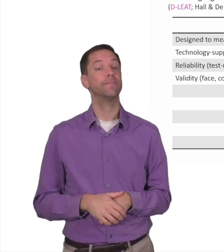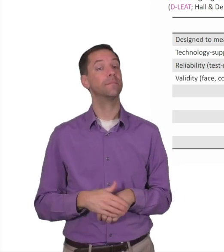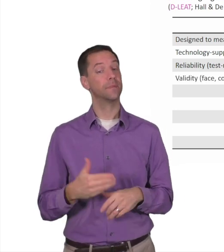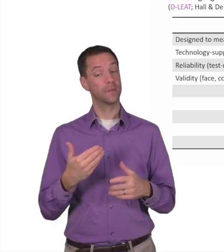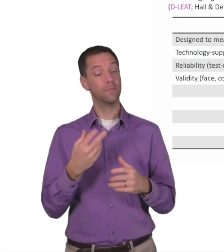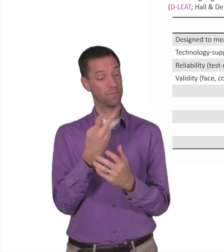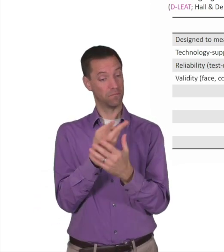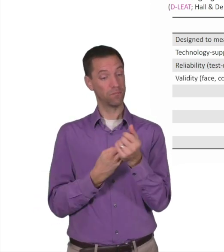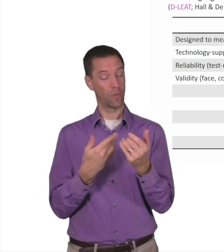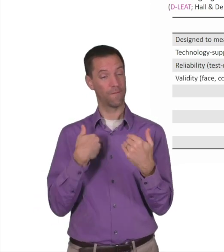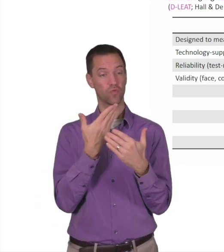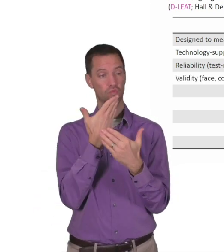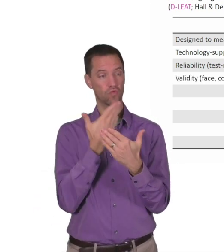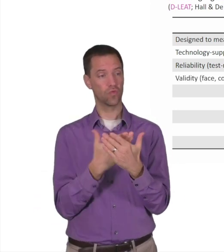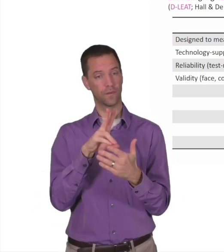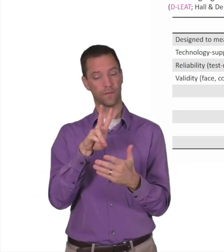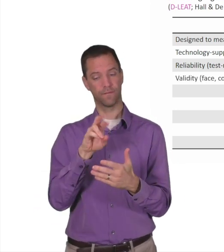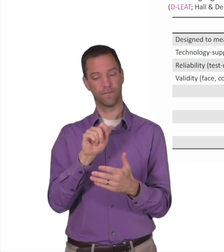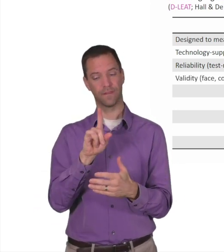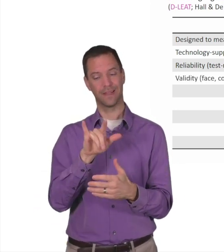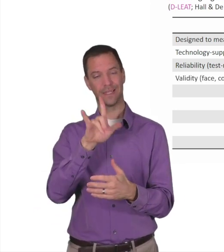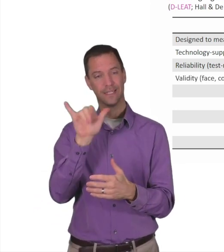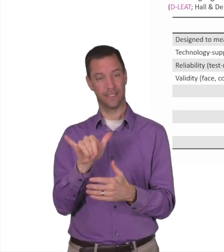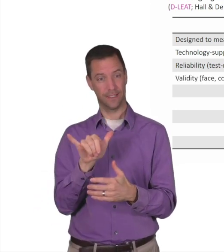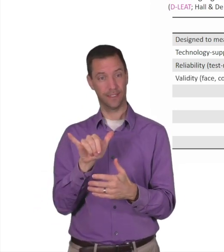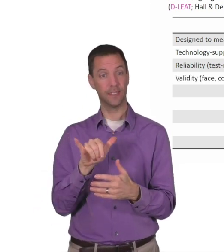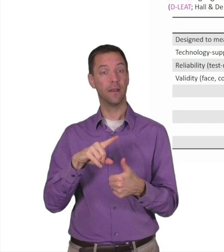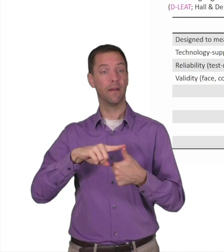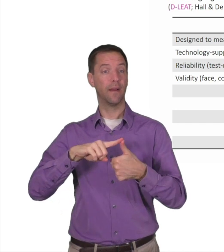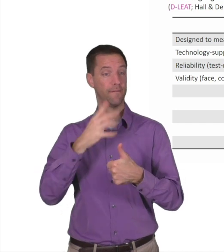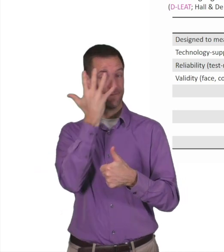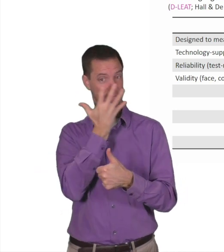the parents again after a little while, you will get the same results. They